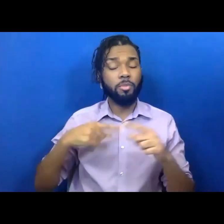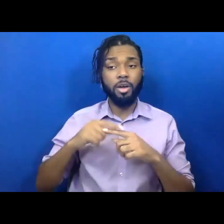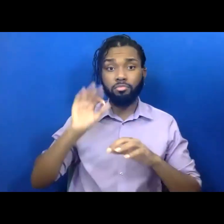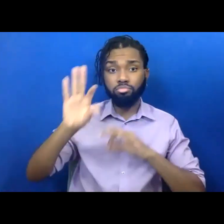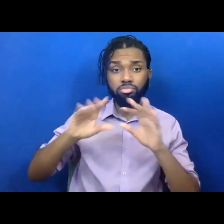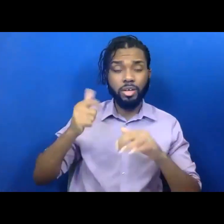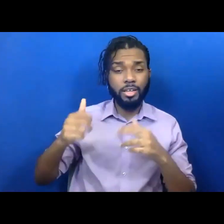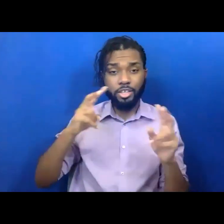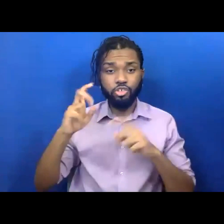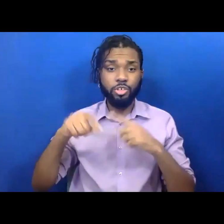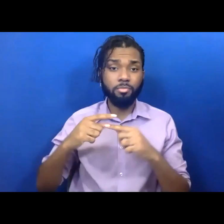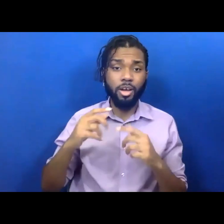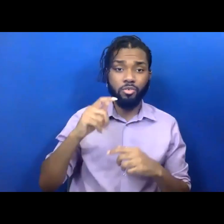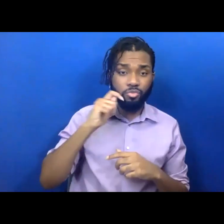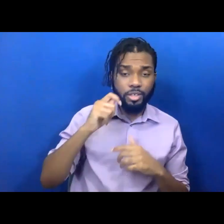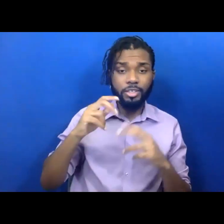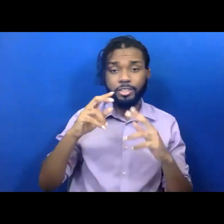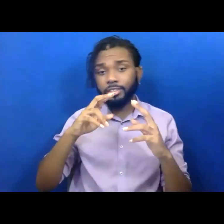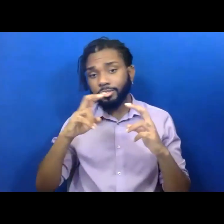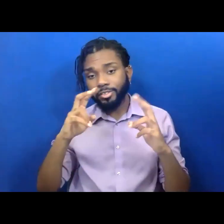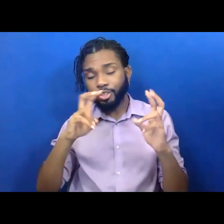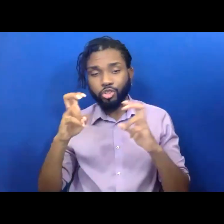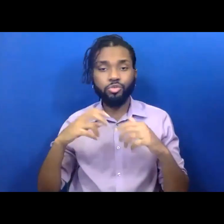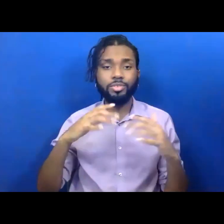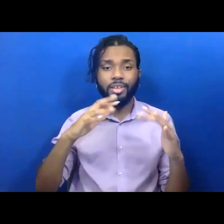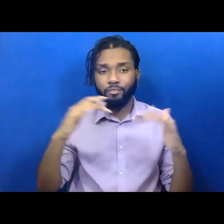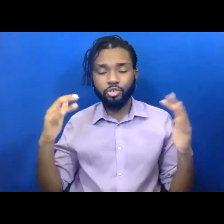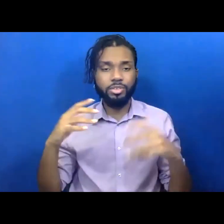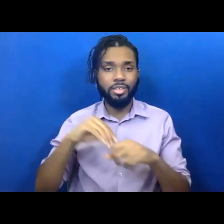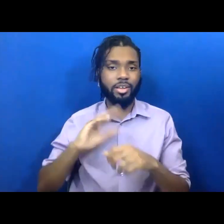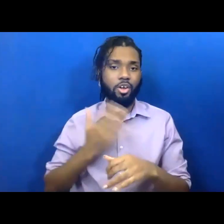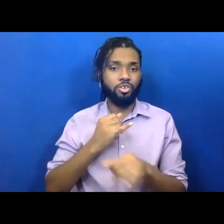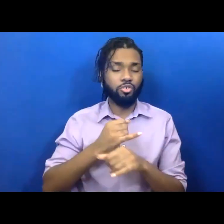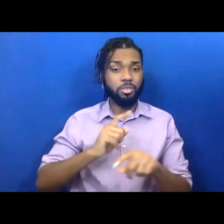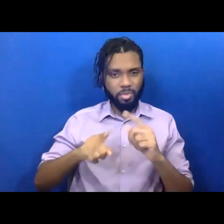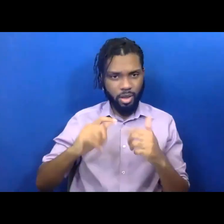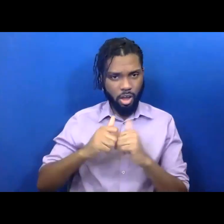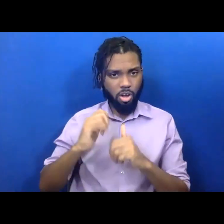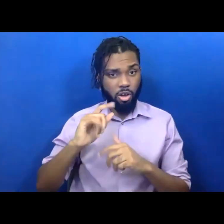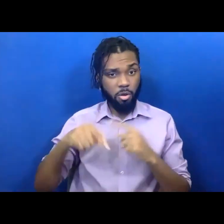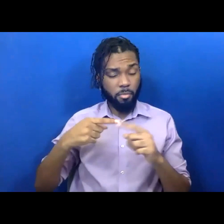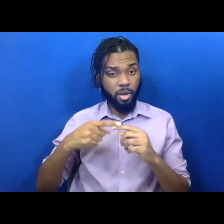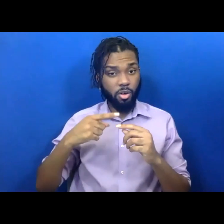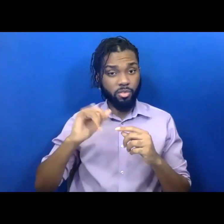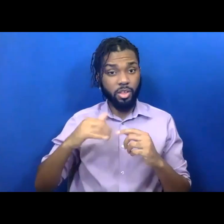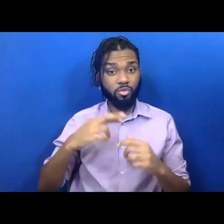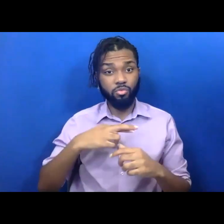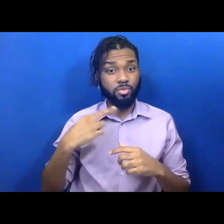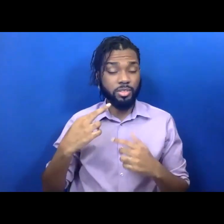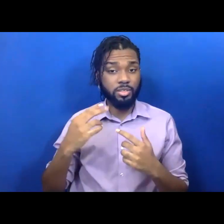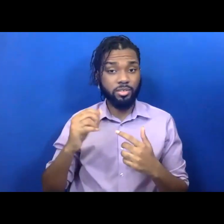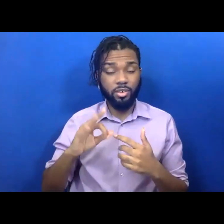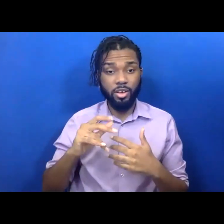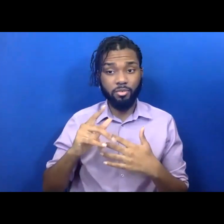and diversity beyond our departments and institutions. How about the risks of being intimidated by colleagues in positions